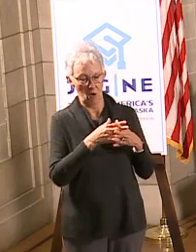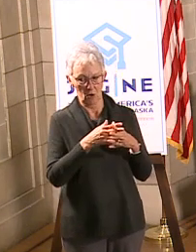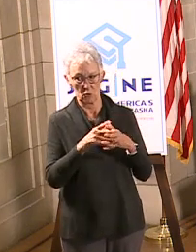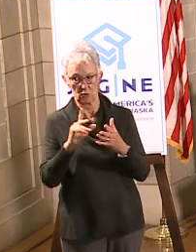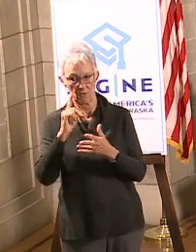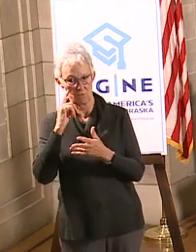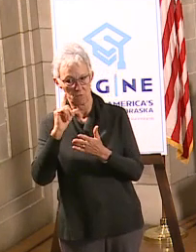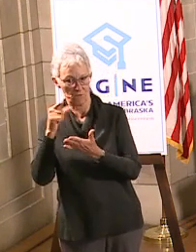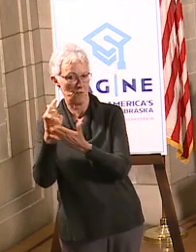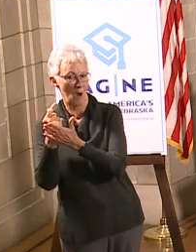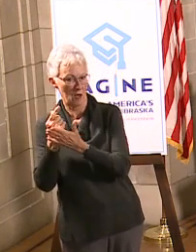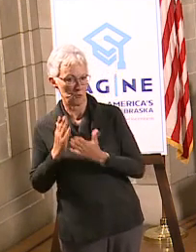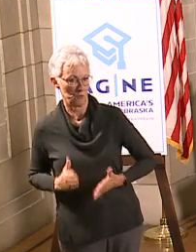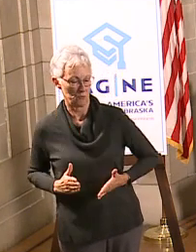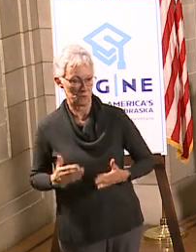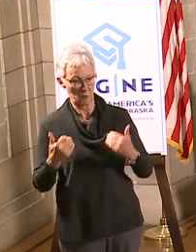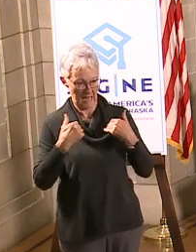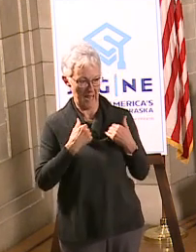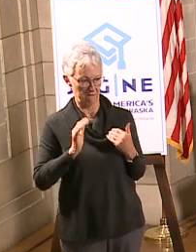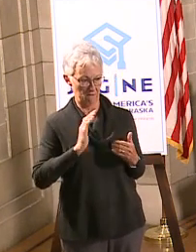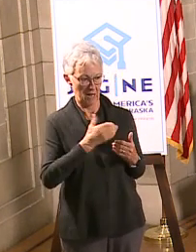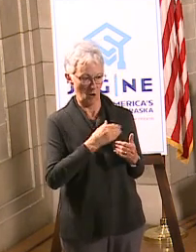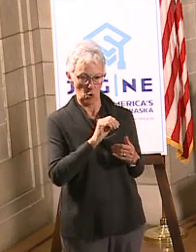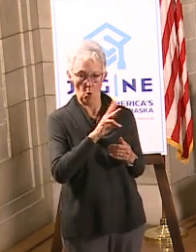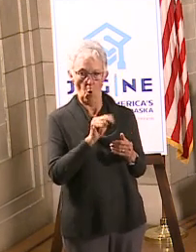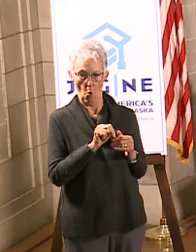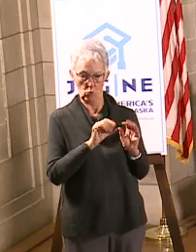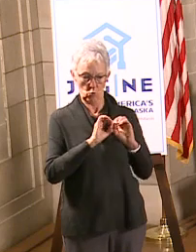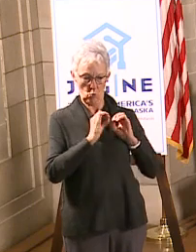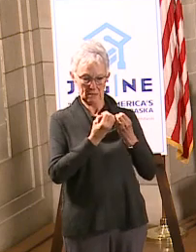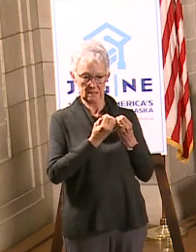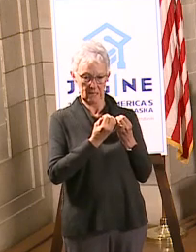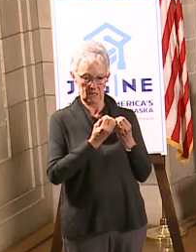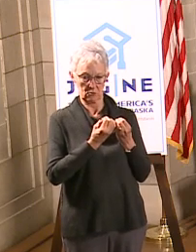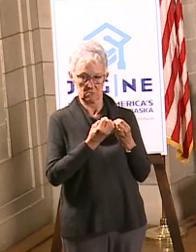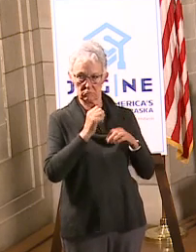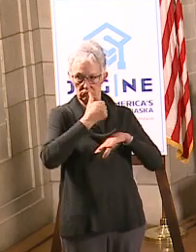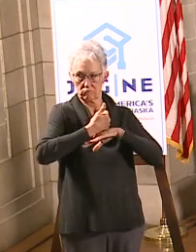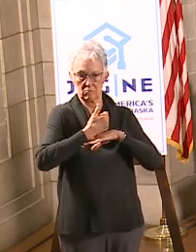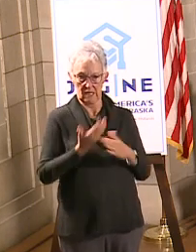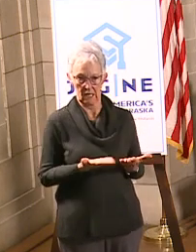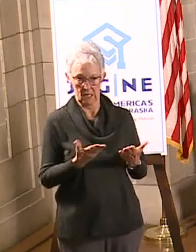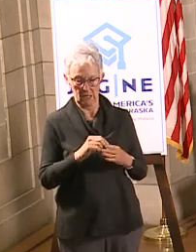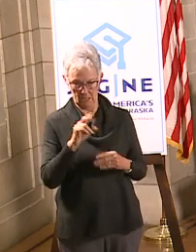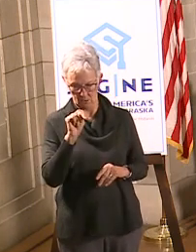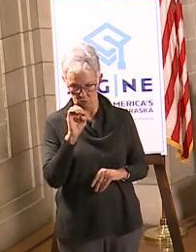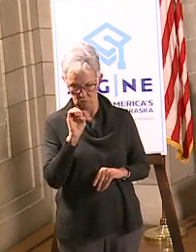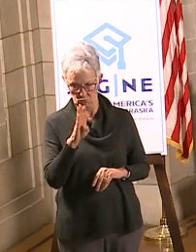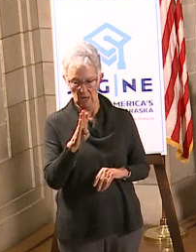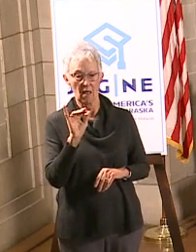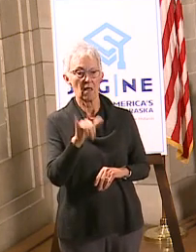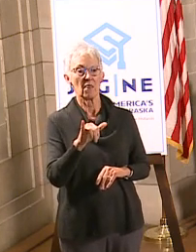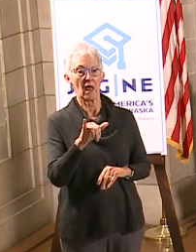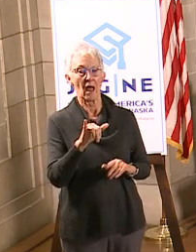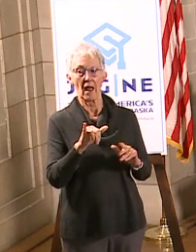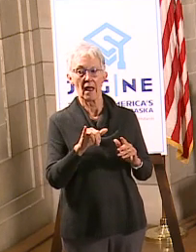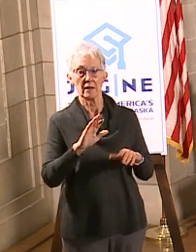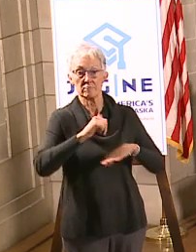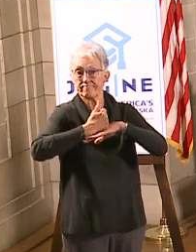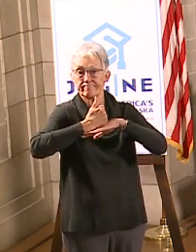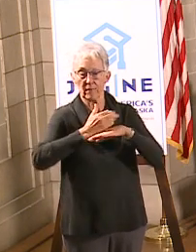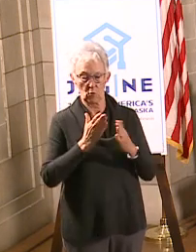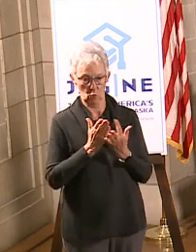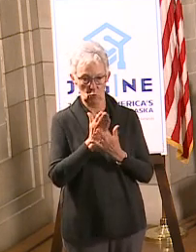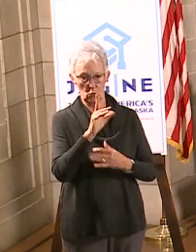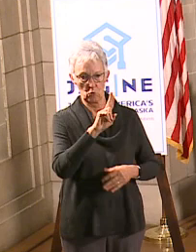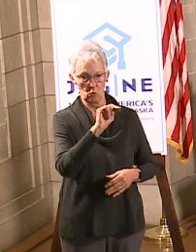Grad, with our own affiliate status here in the state of Nebraska. That's made possible through the United Way of the Midlands, so we're really grateful that the United Way has stepped up to be